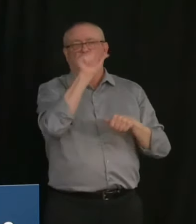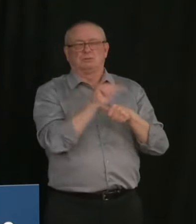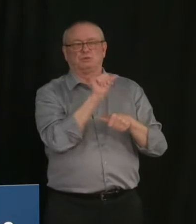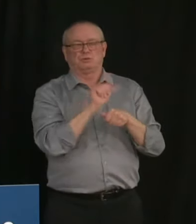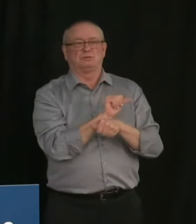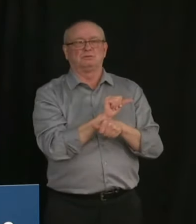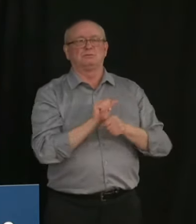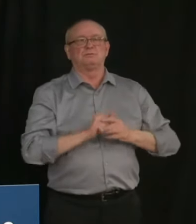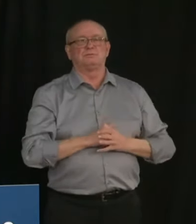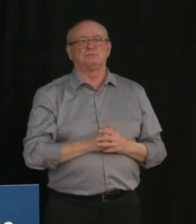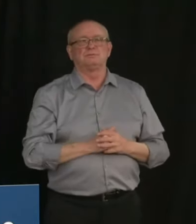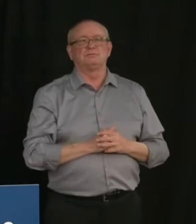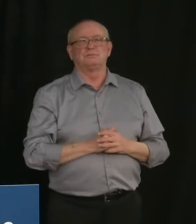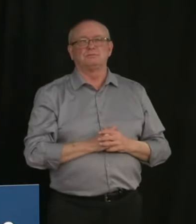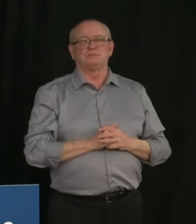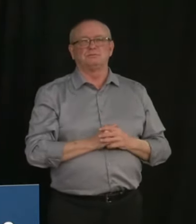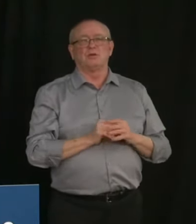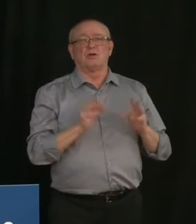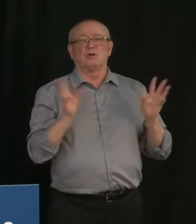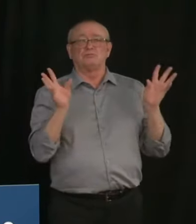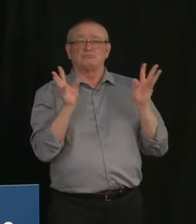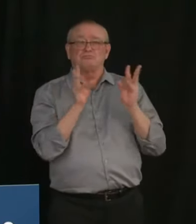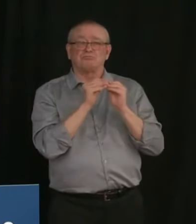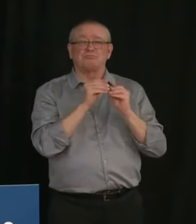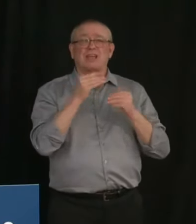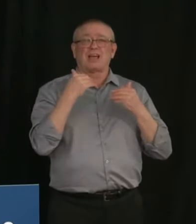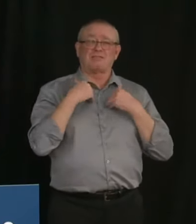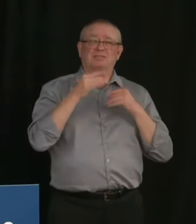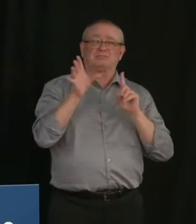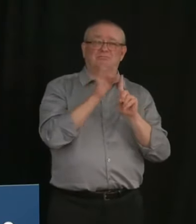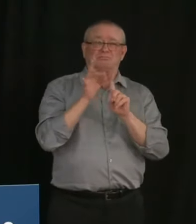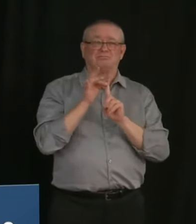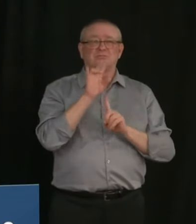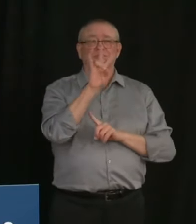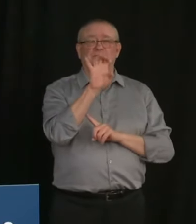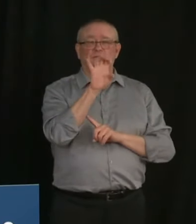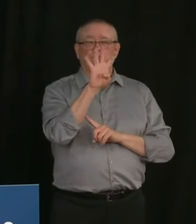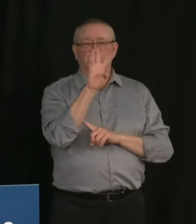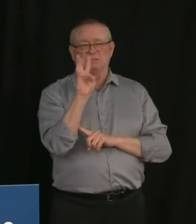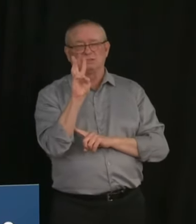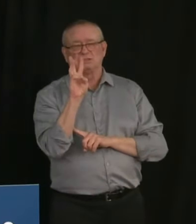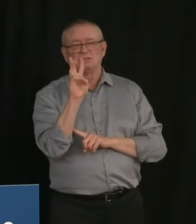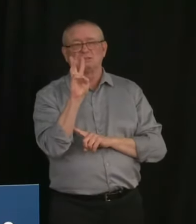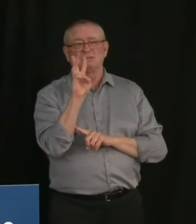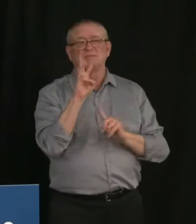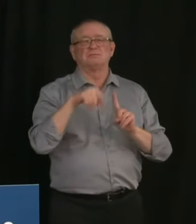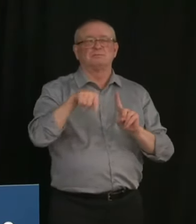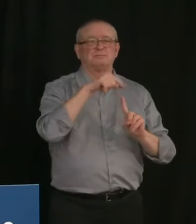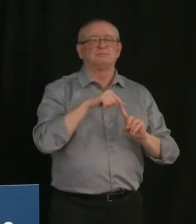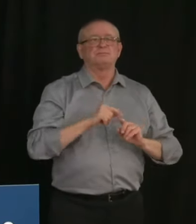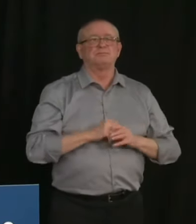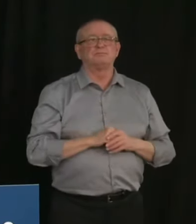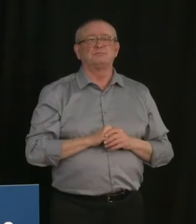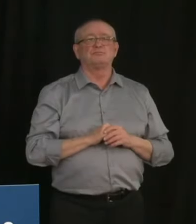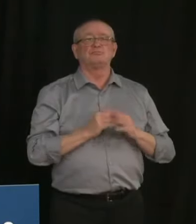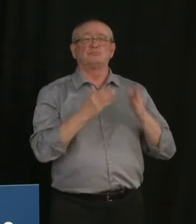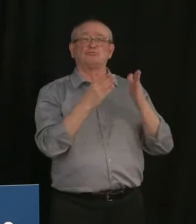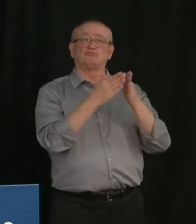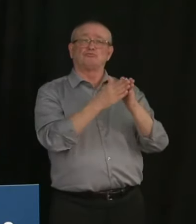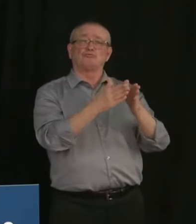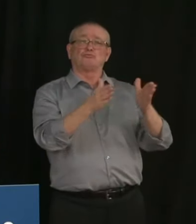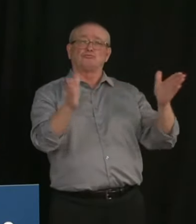combined total of 746 cases. Overall, our school-aged new daily case numbers are about at the